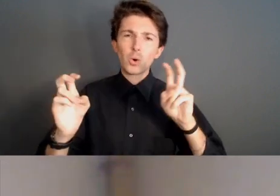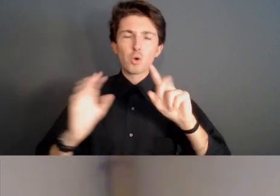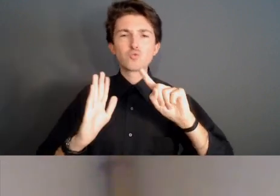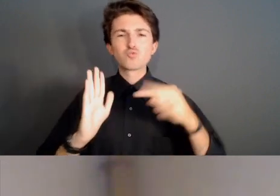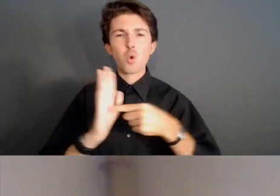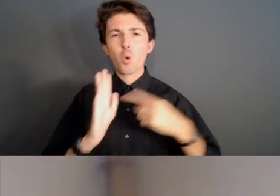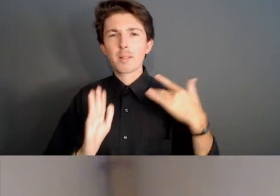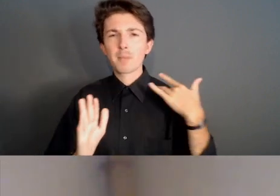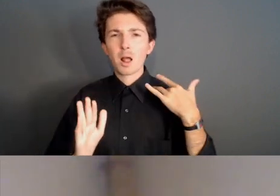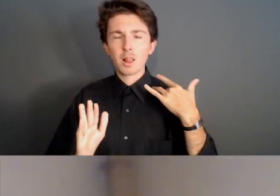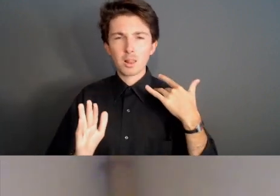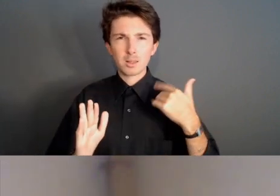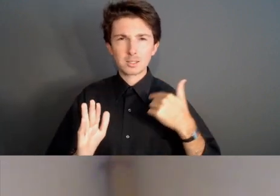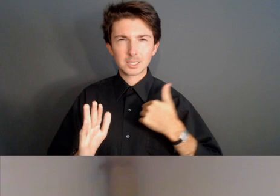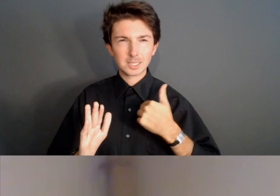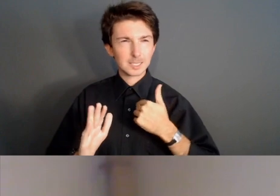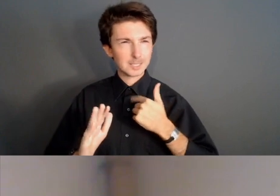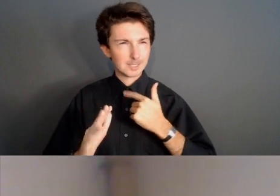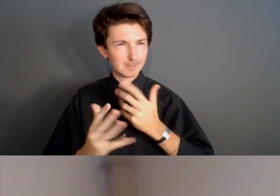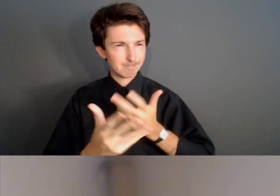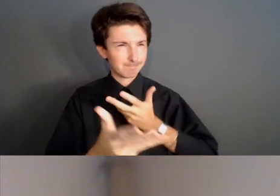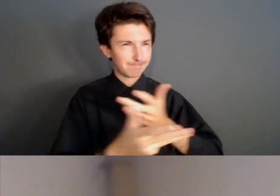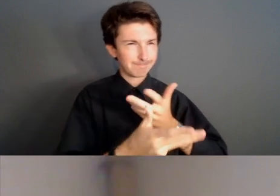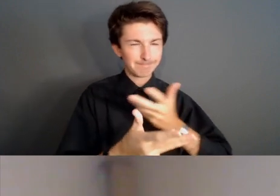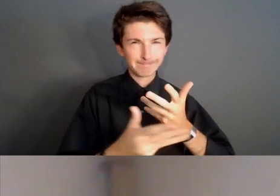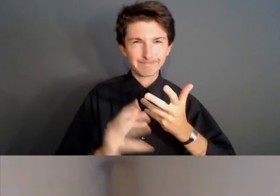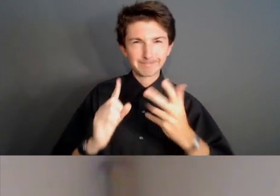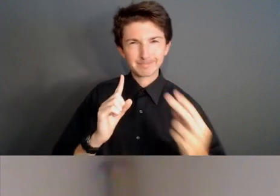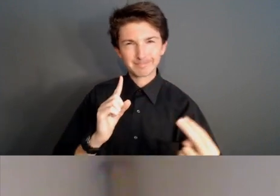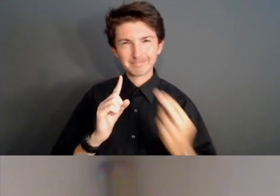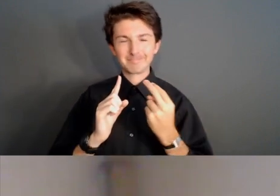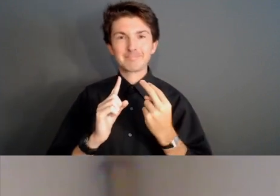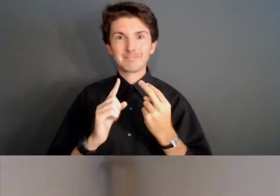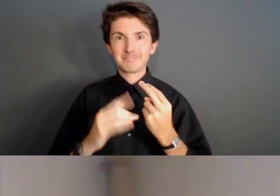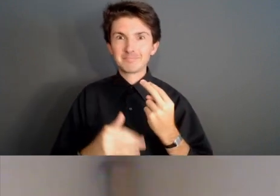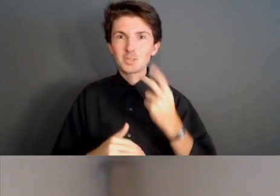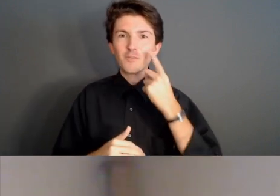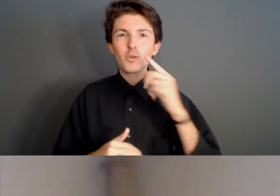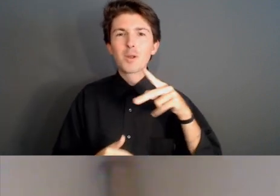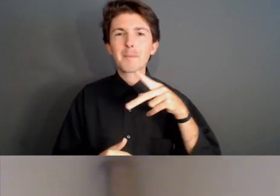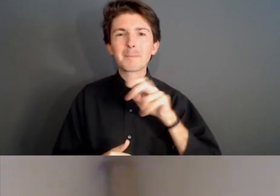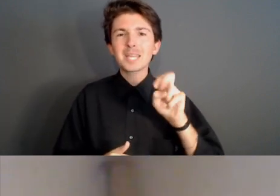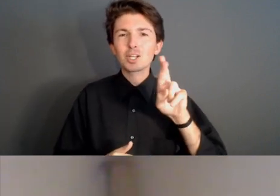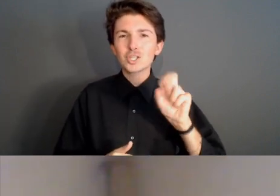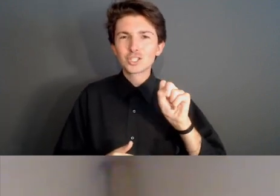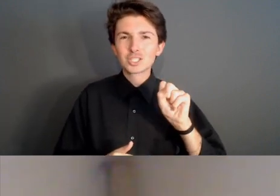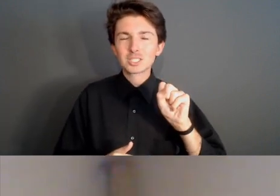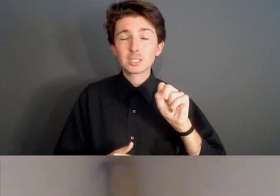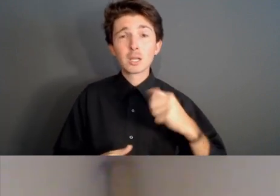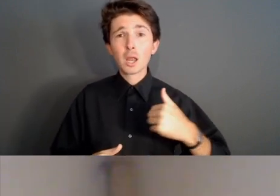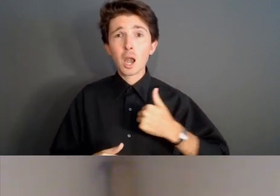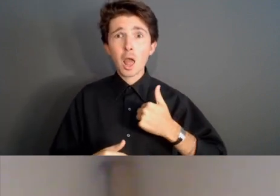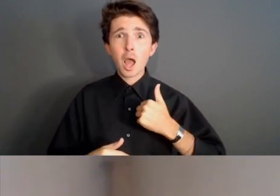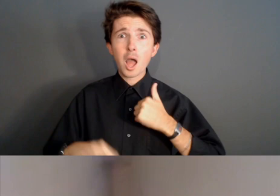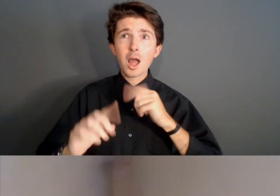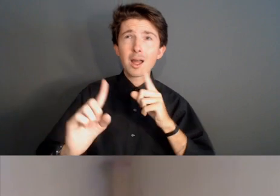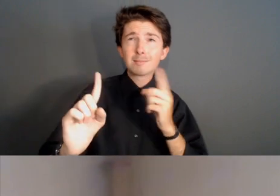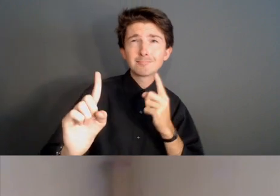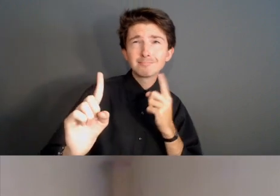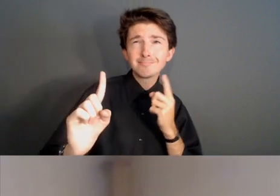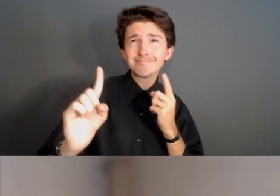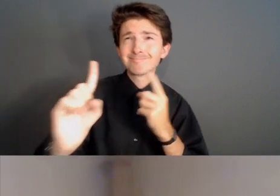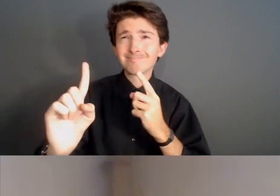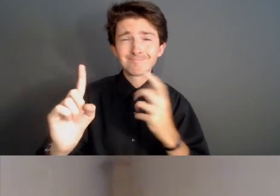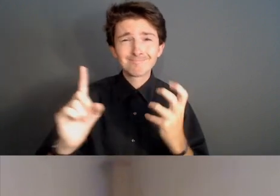model for my peers. Although this is not a role I sought out, it is something that I hold dear